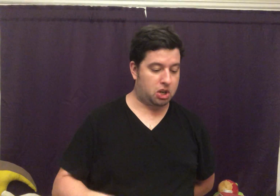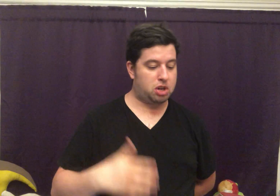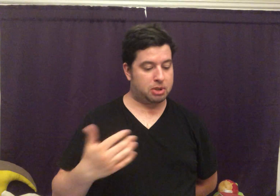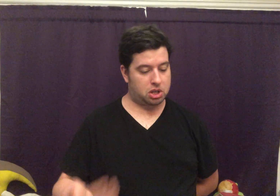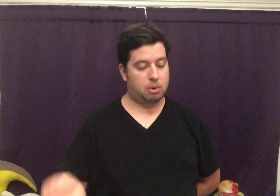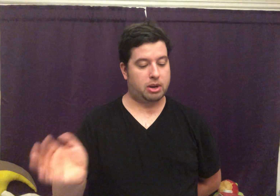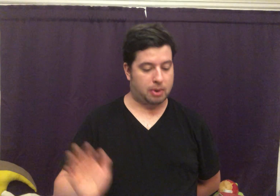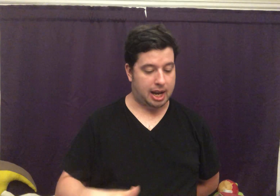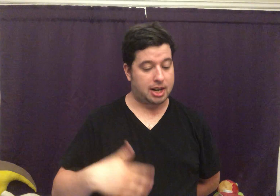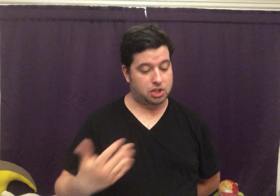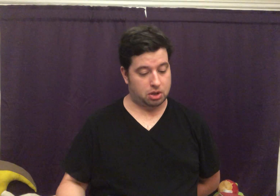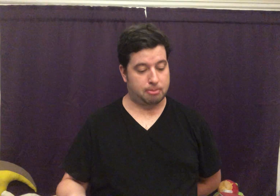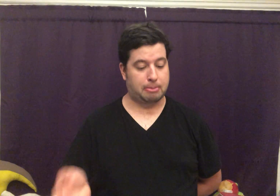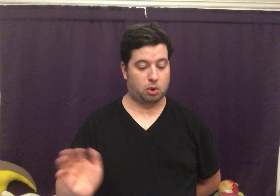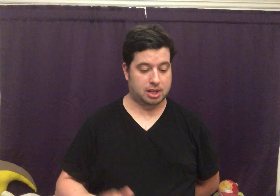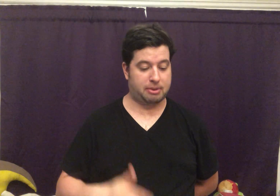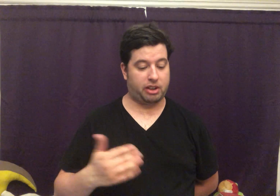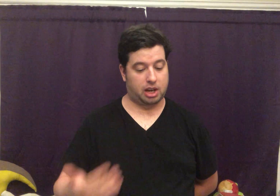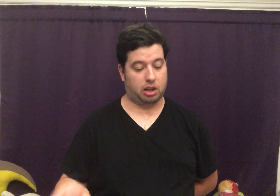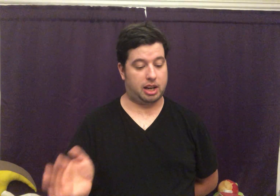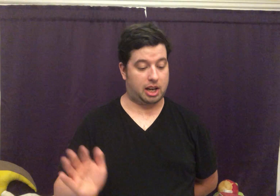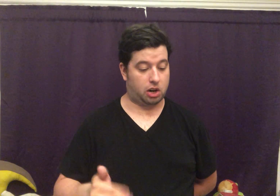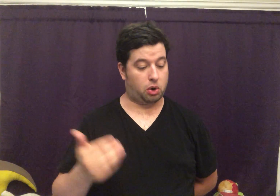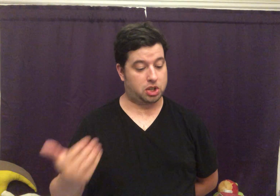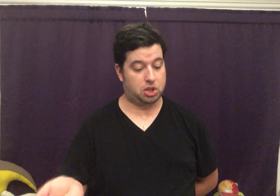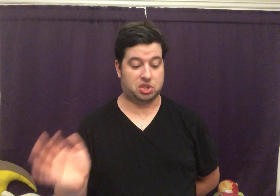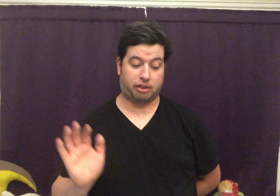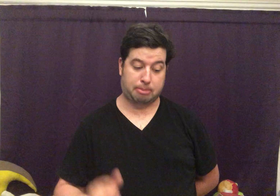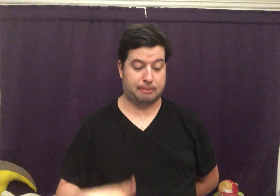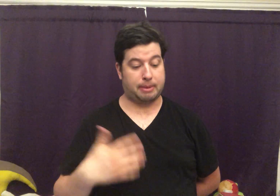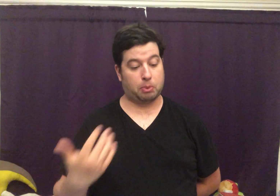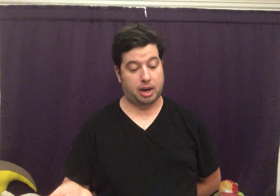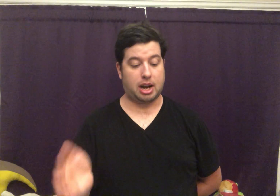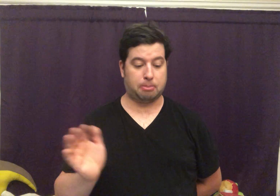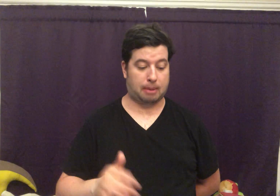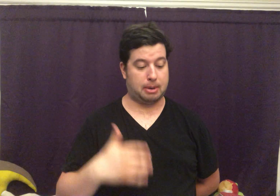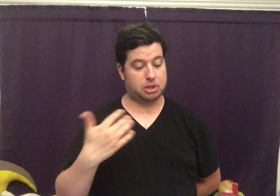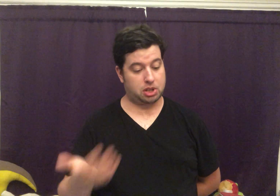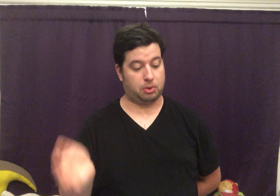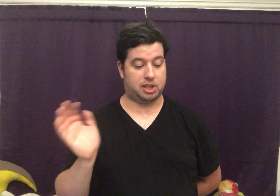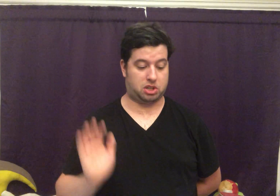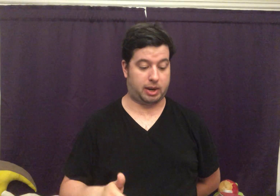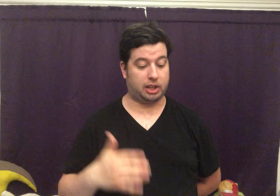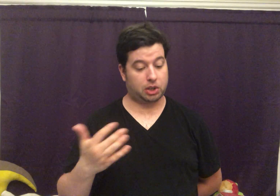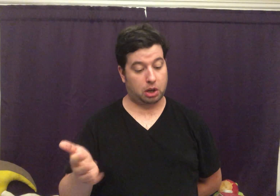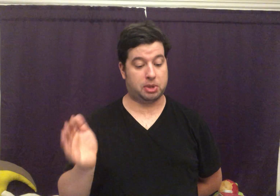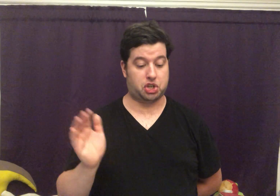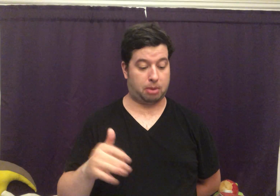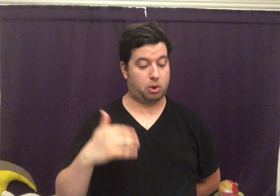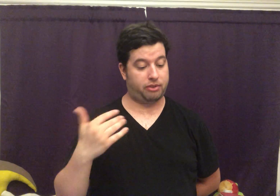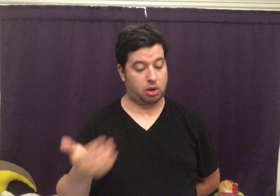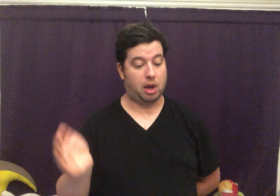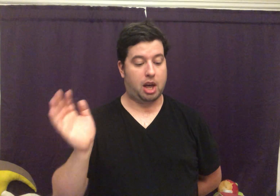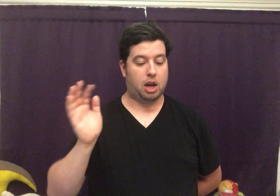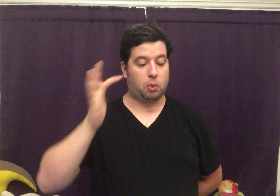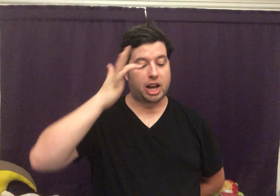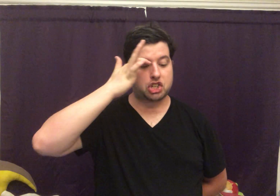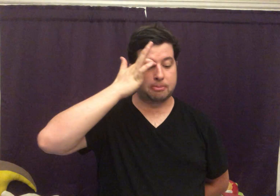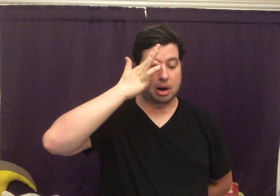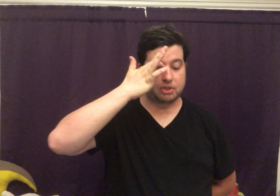number 2, I knew what I had to do. My poor husband fell ill in a year or 2. Solved problem number 1, had a problem number 2. His doe-eyed little girl with a gentle point of view. Would I ship her off to